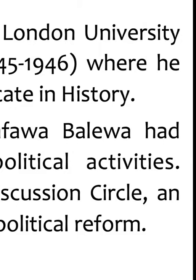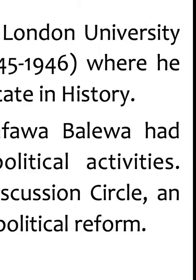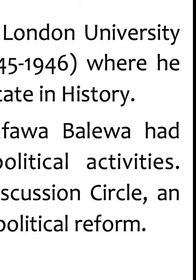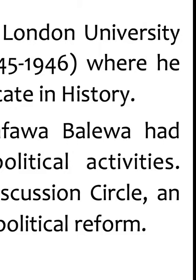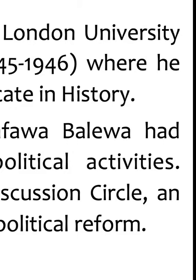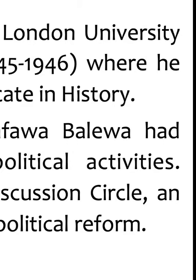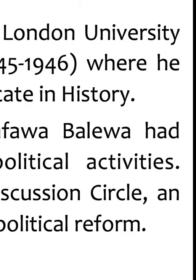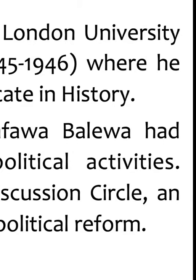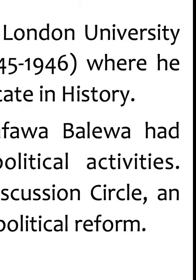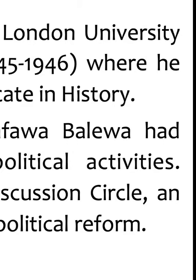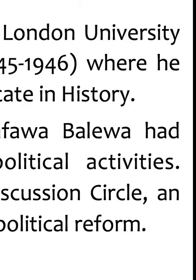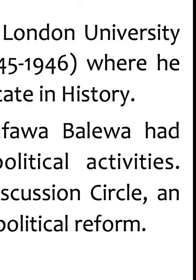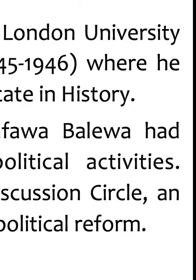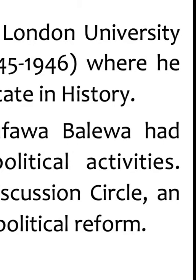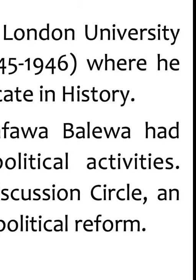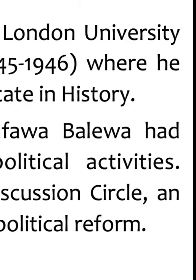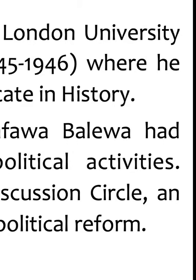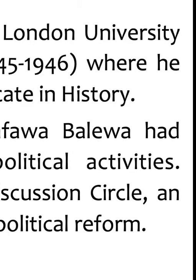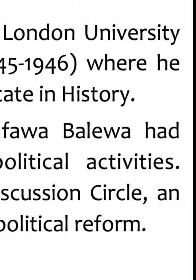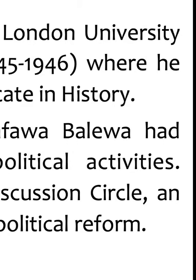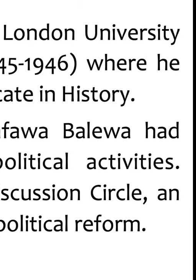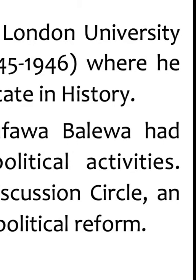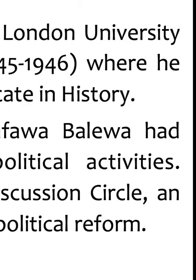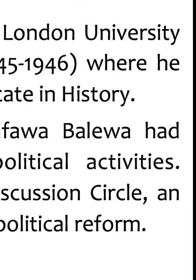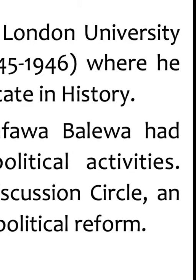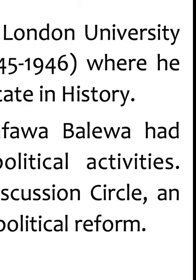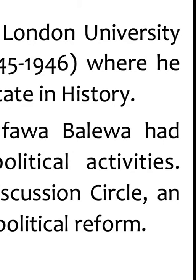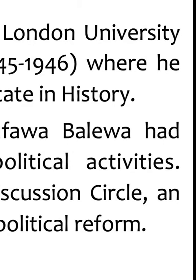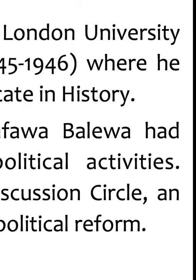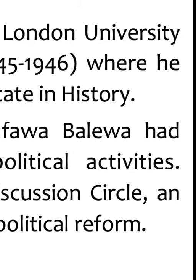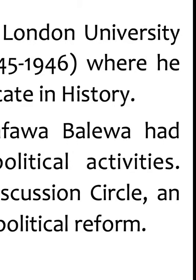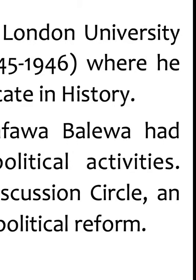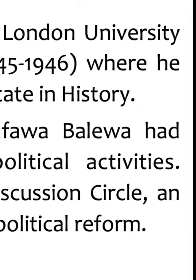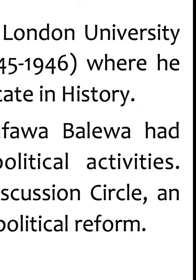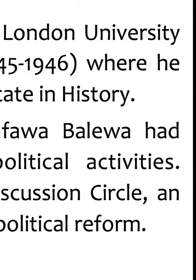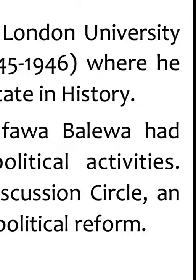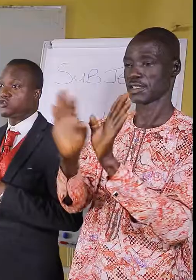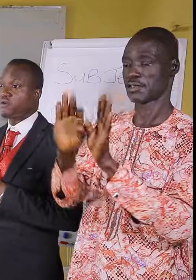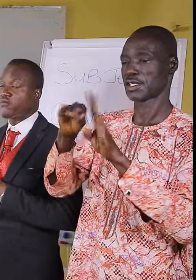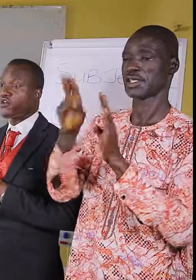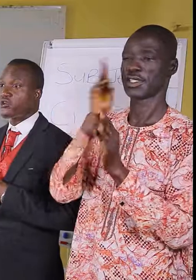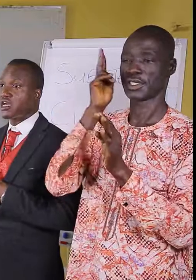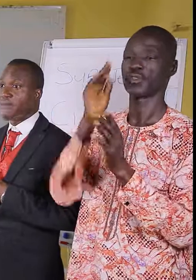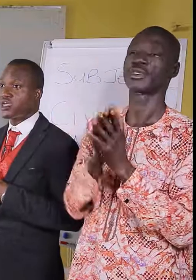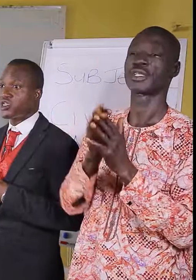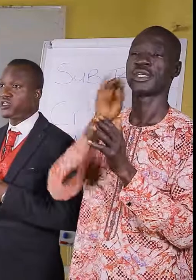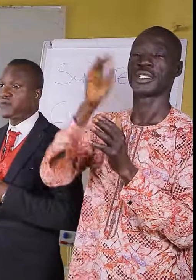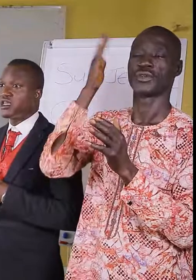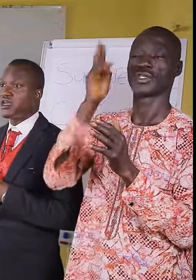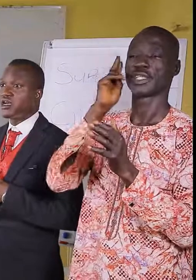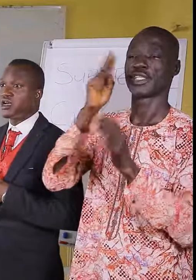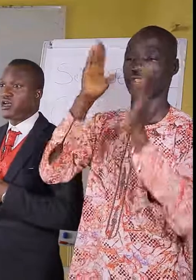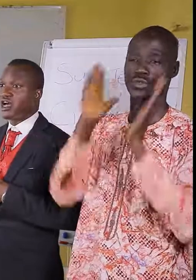Education from 1945 to 1946, where he received a teacher certificate in history. So by profession and by